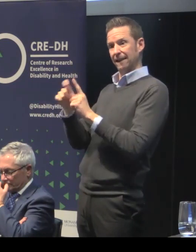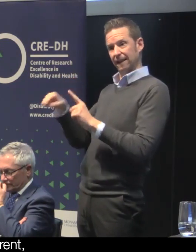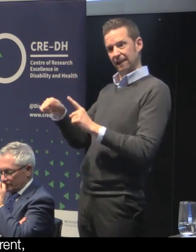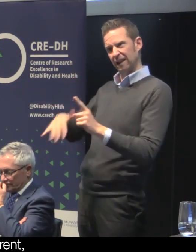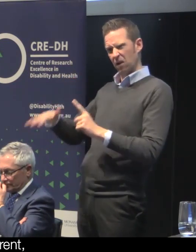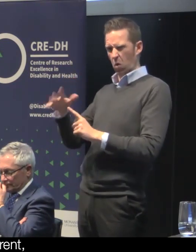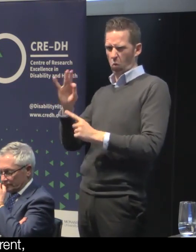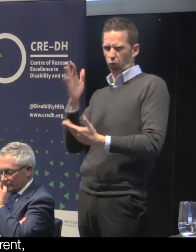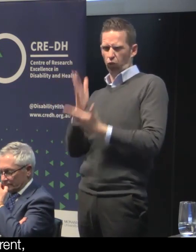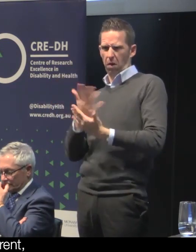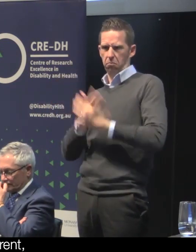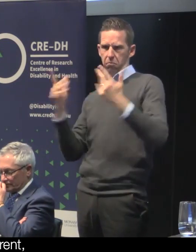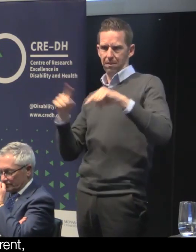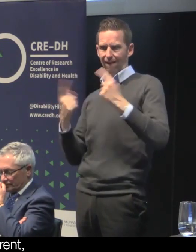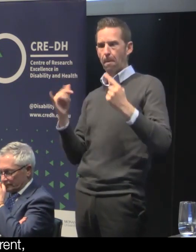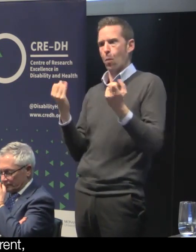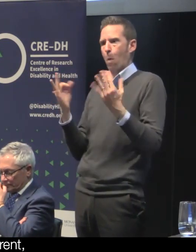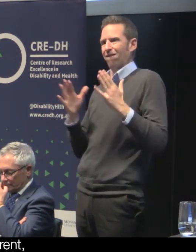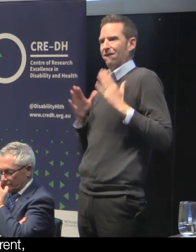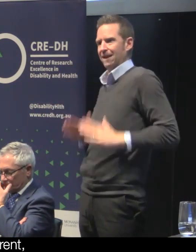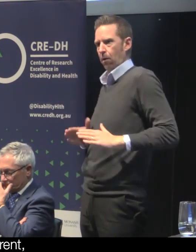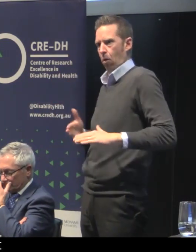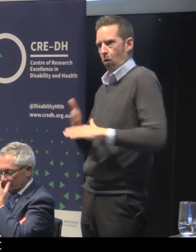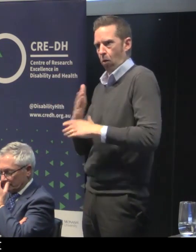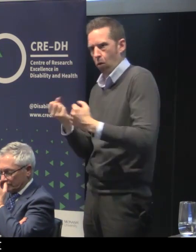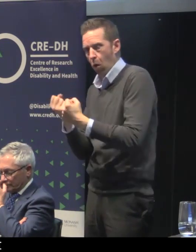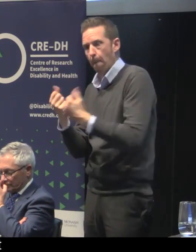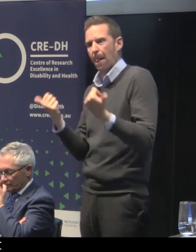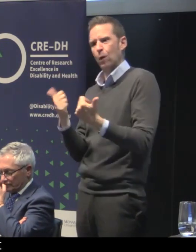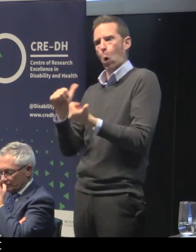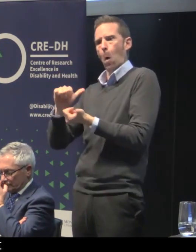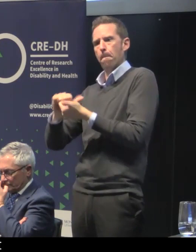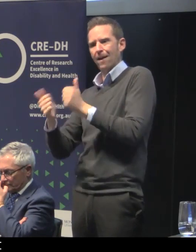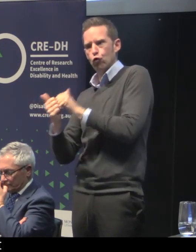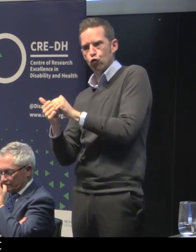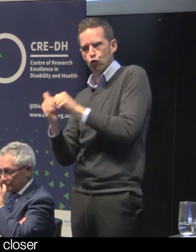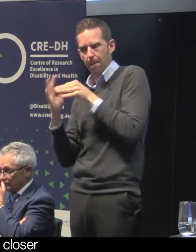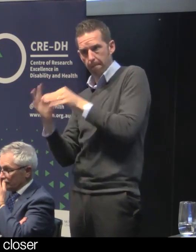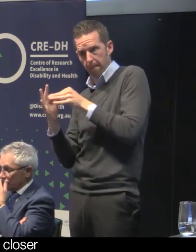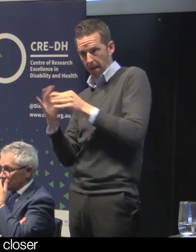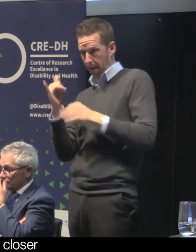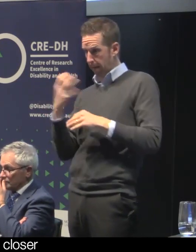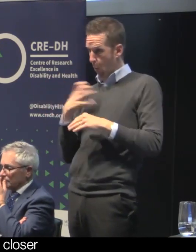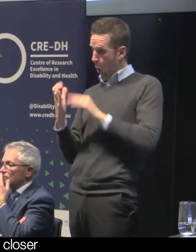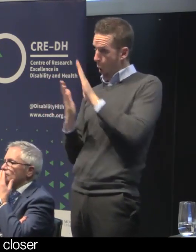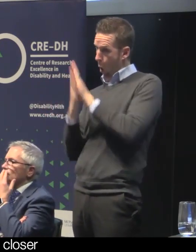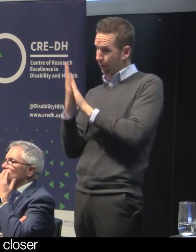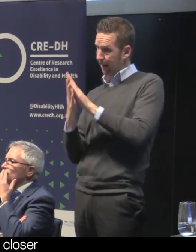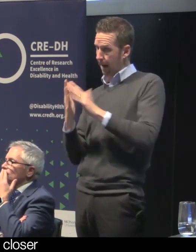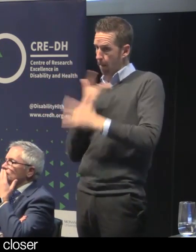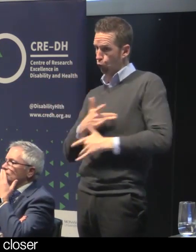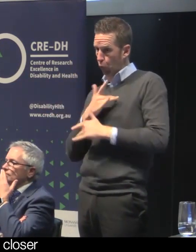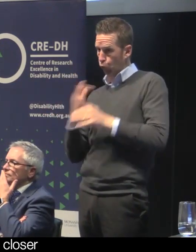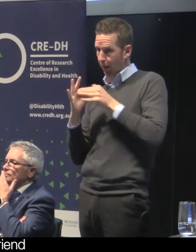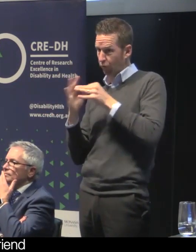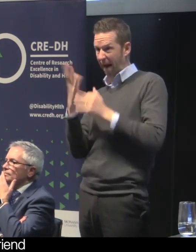very different. It might not be physical tasks, but there's a lot of companionship. There's probably even closer emotional relationships. It is